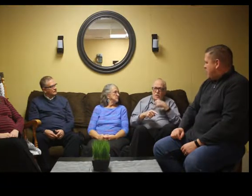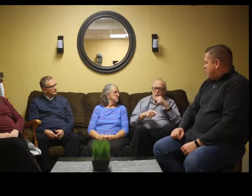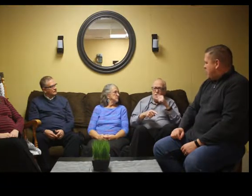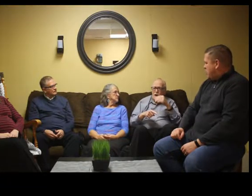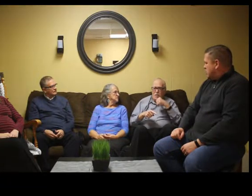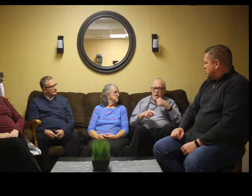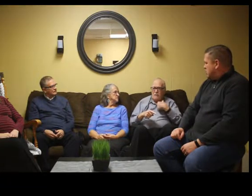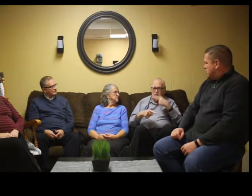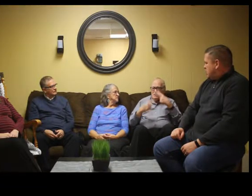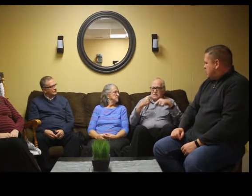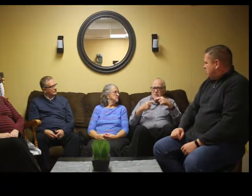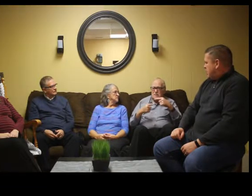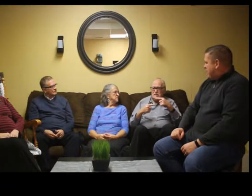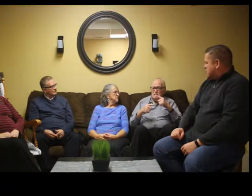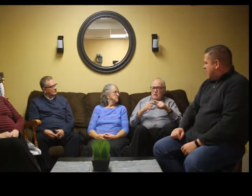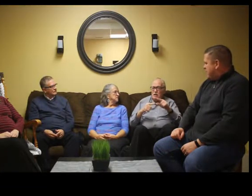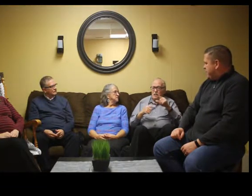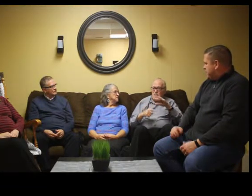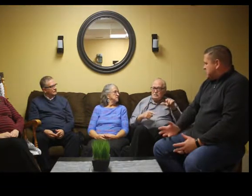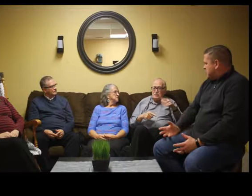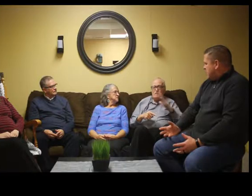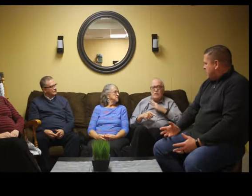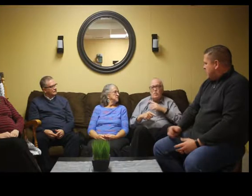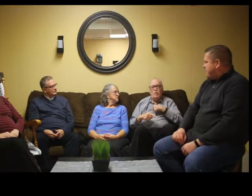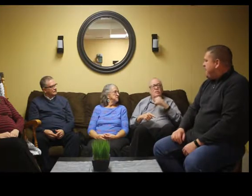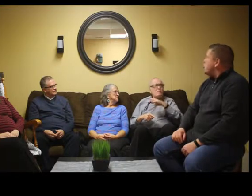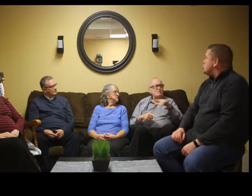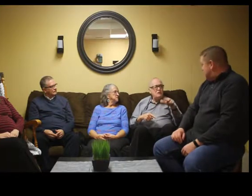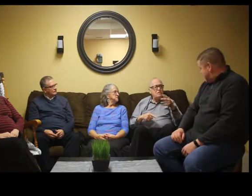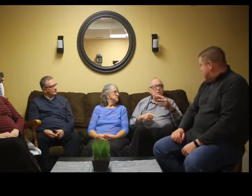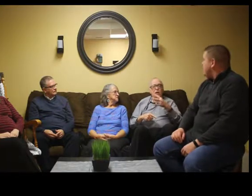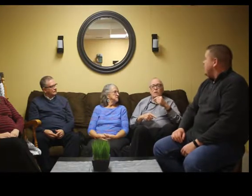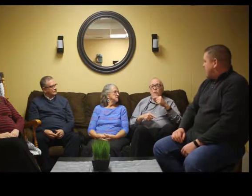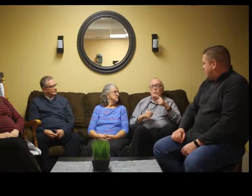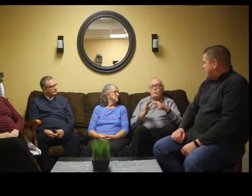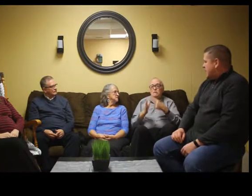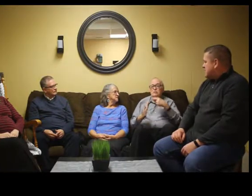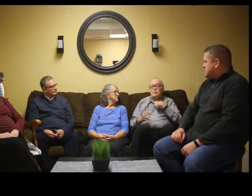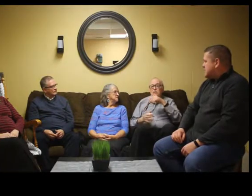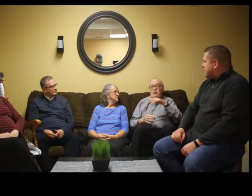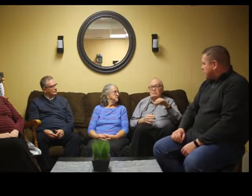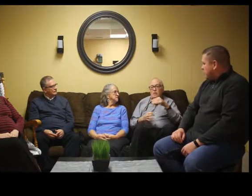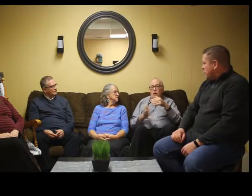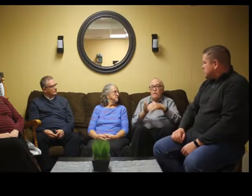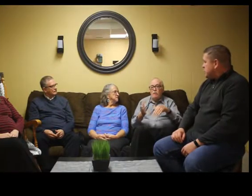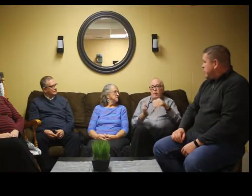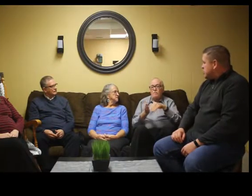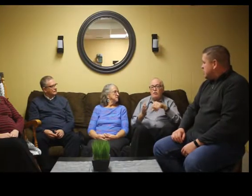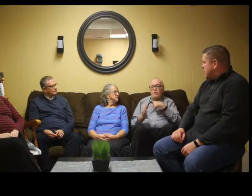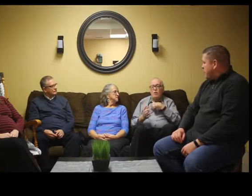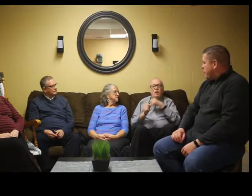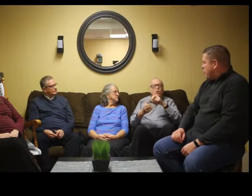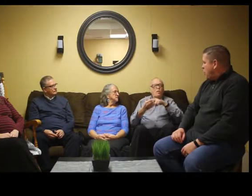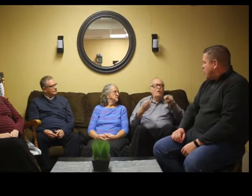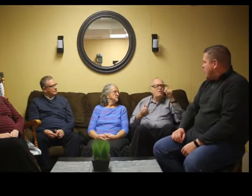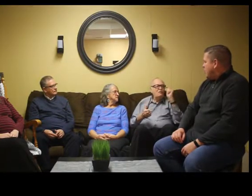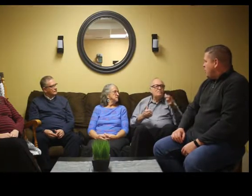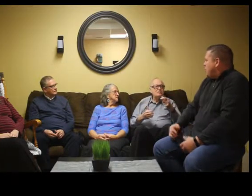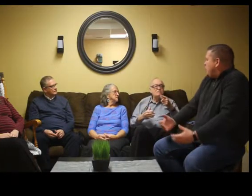vocabulary words, we don't have a sign for them. That's okay. We can fingerspell it. And that's acceptable. And once we fingerspell it over and over, we then read